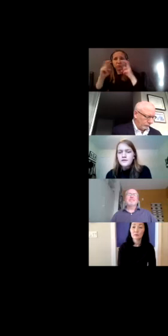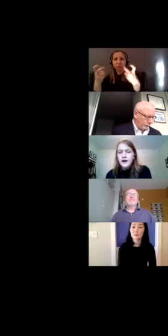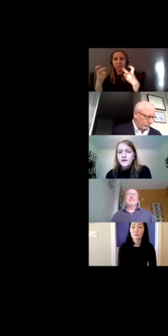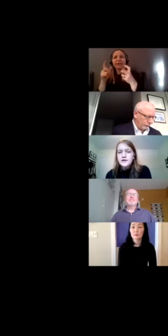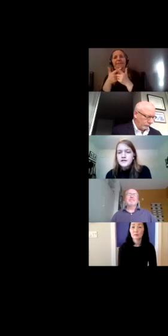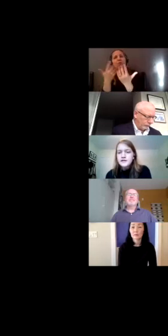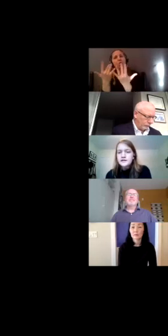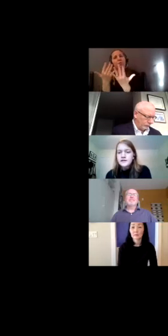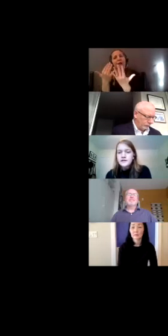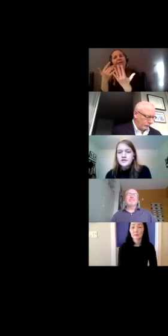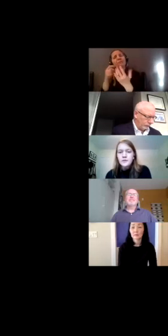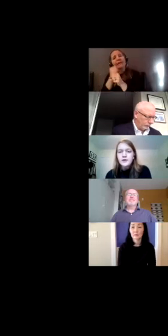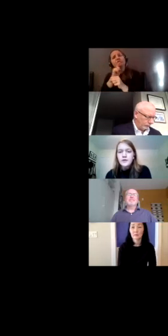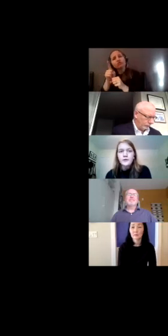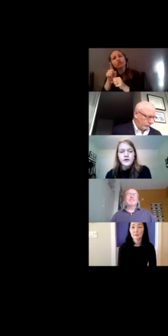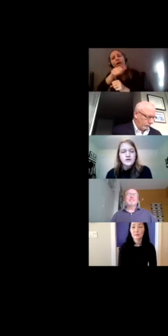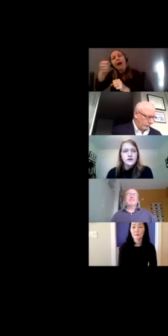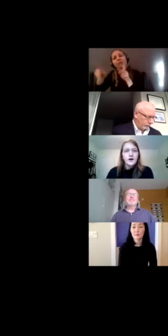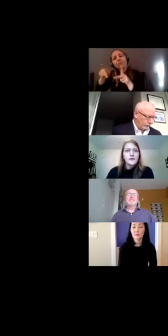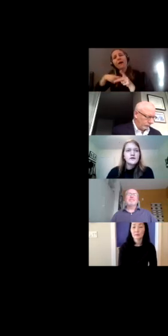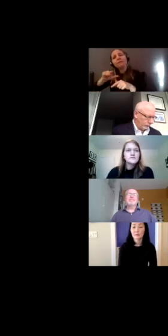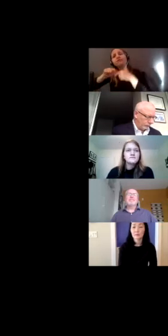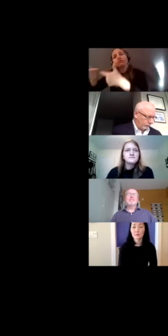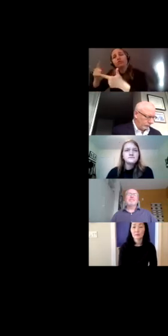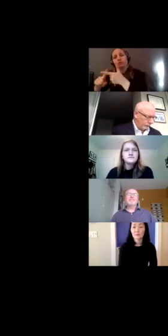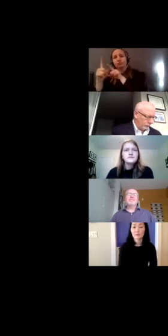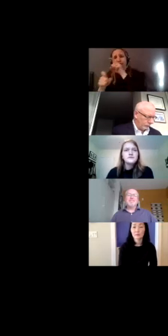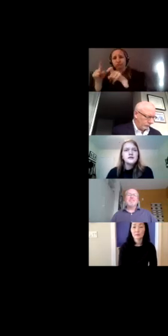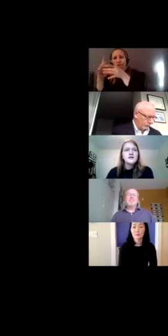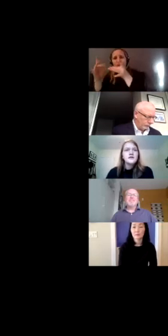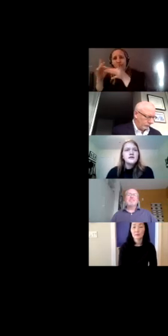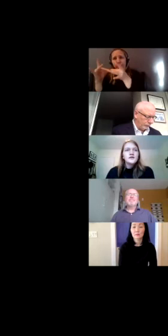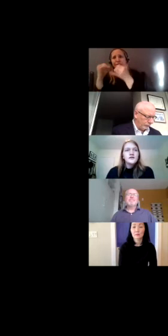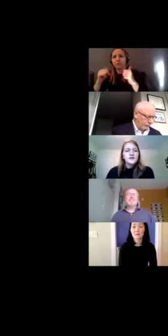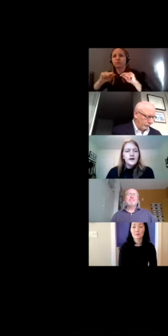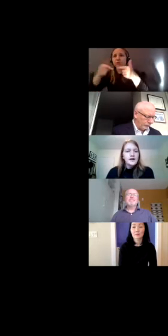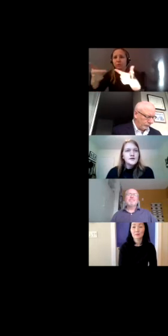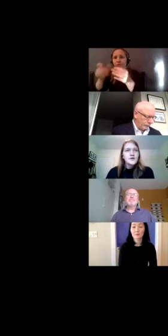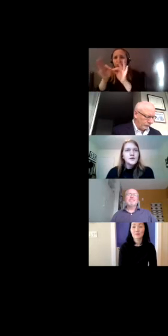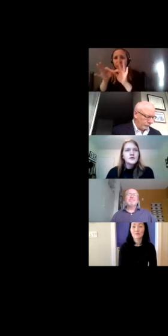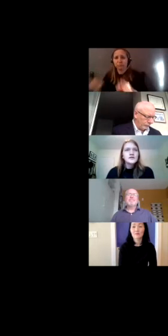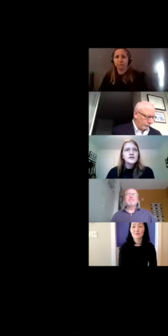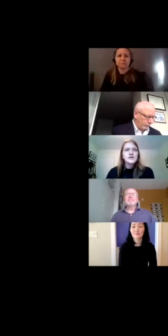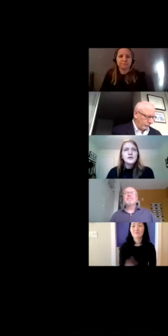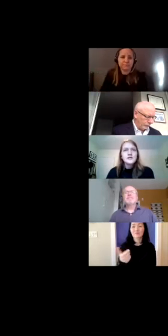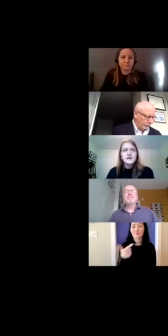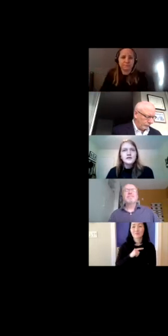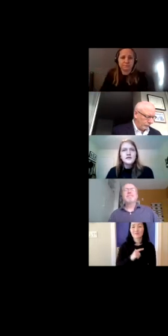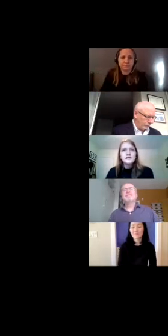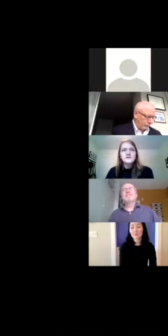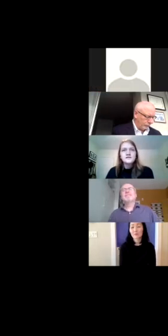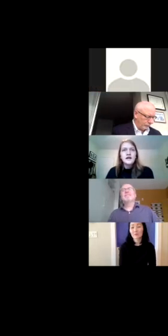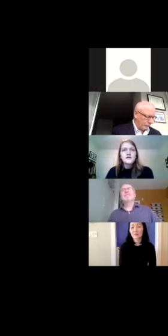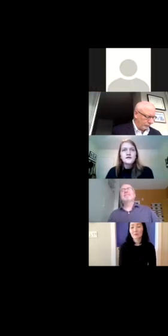time and space for others to jump in with their questions and comments. Okay, so to jump into